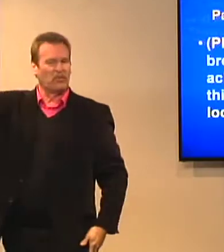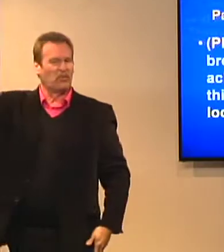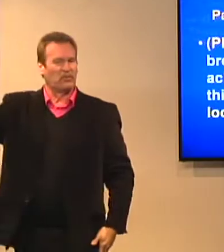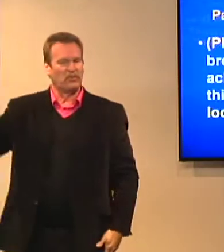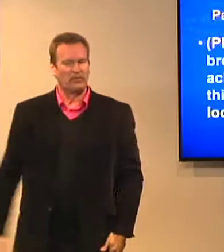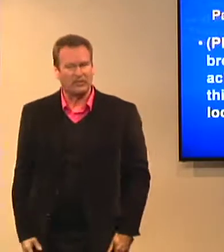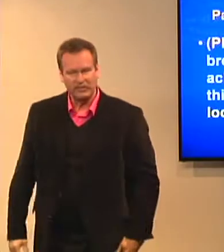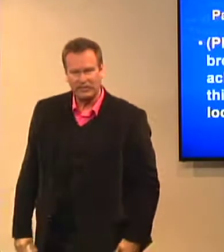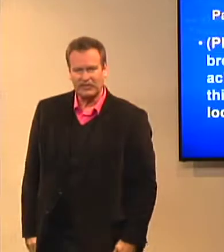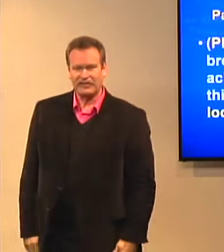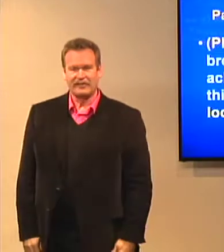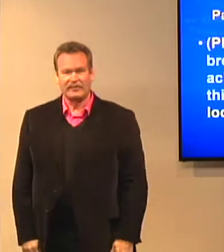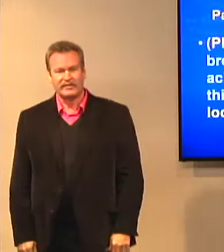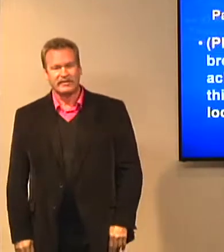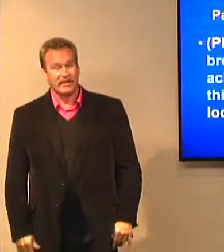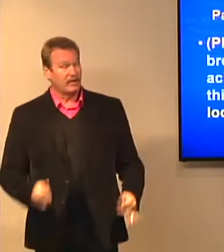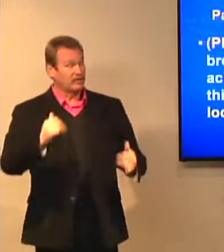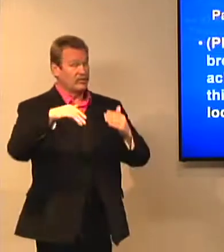next. Move on with that.